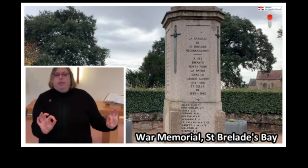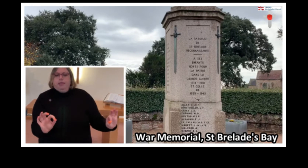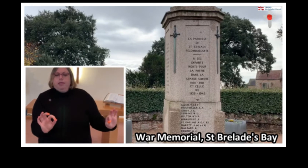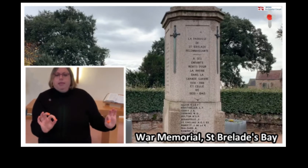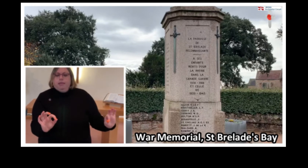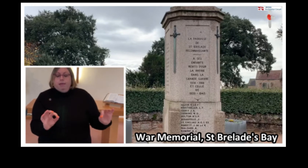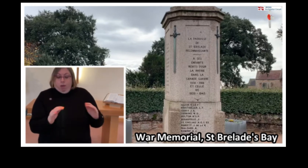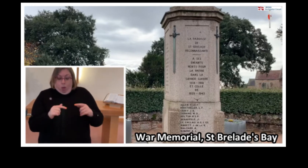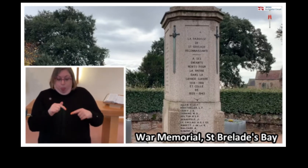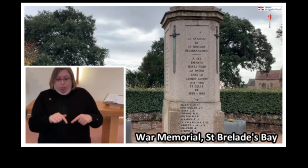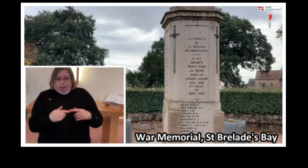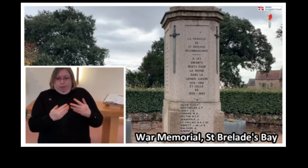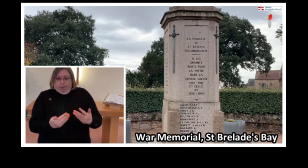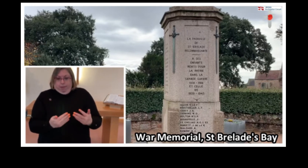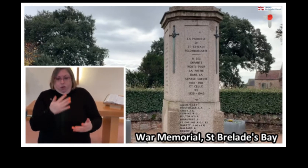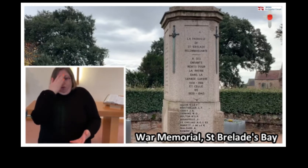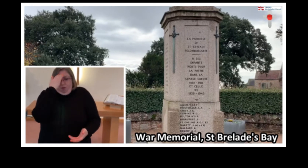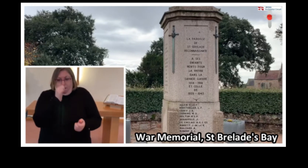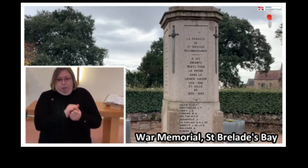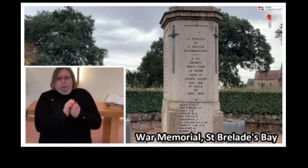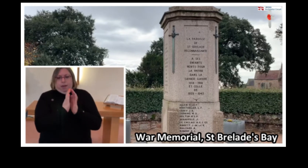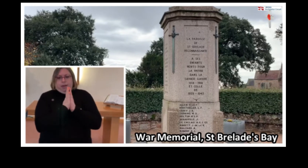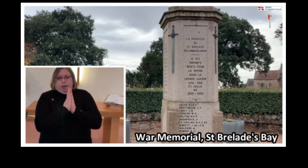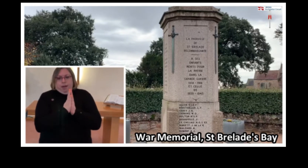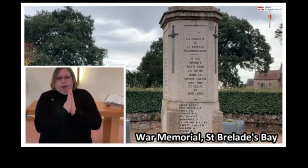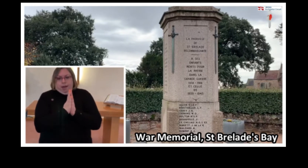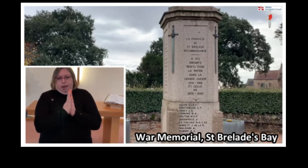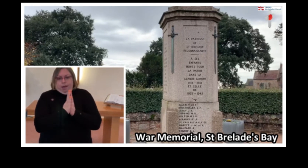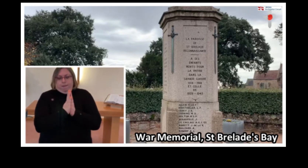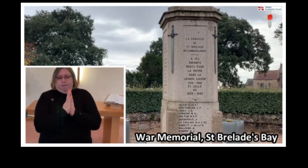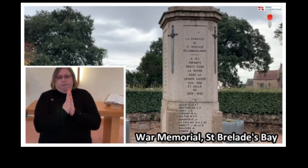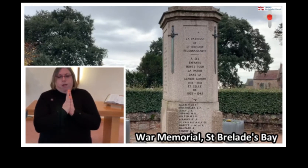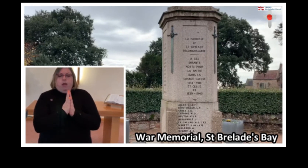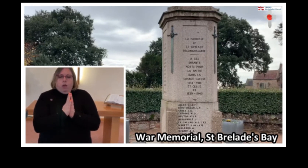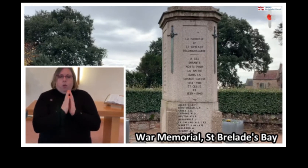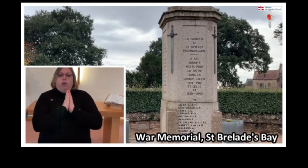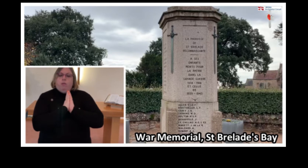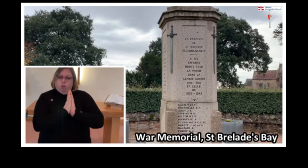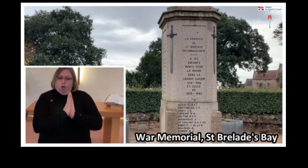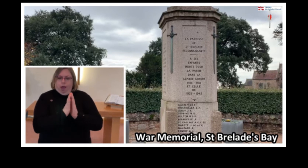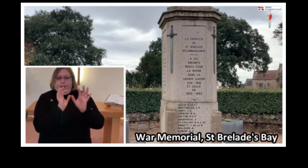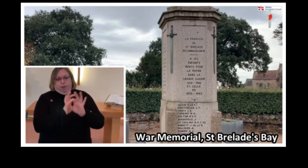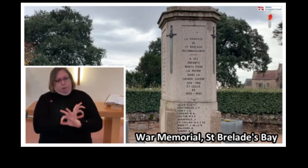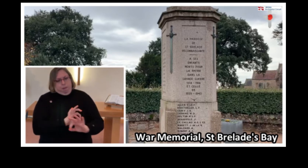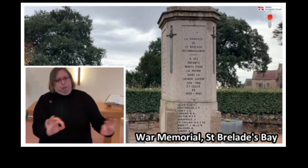Sunday, we pray urgently for the peace of your world.